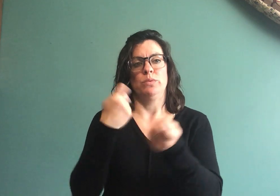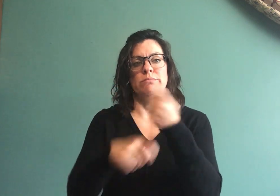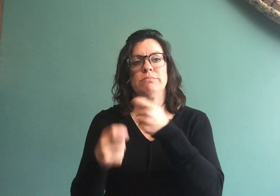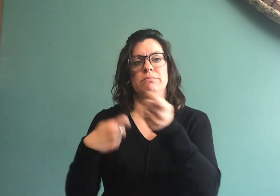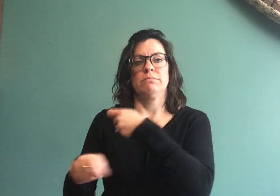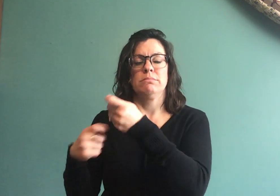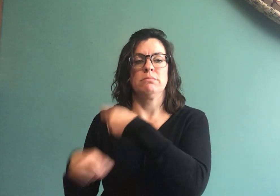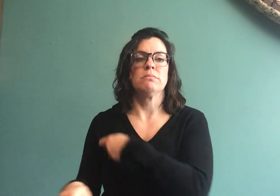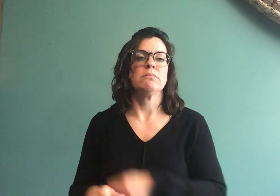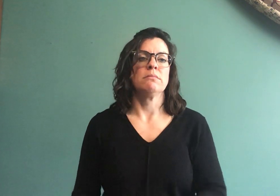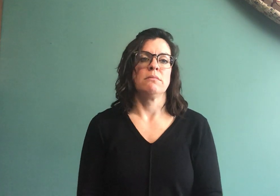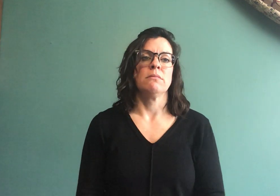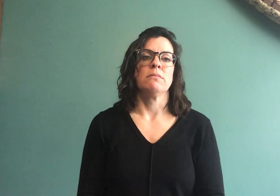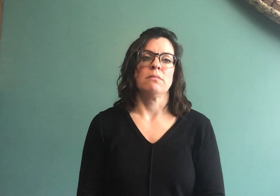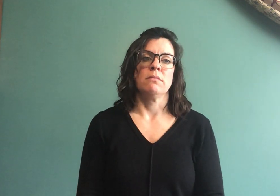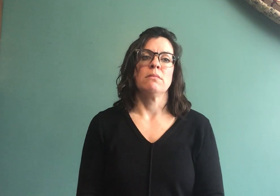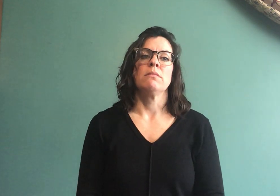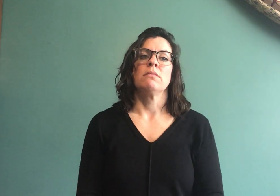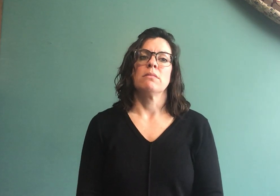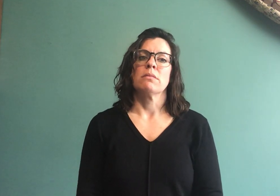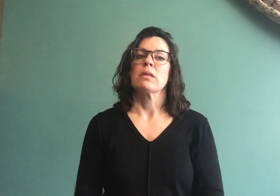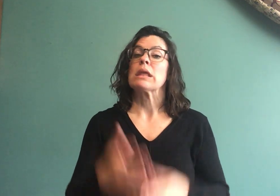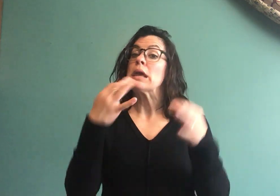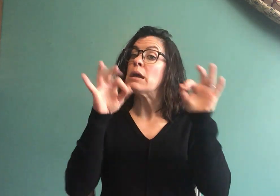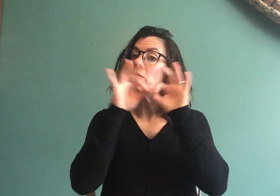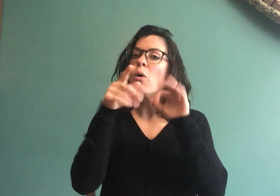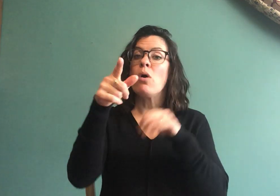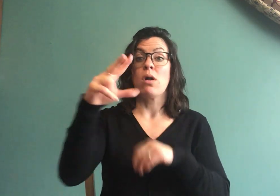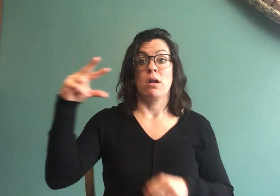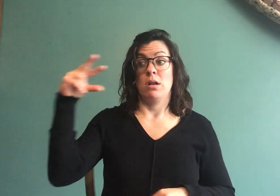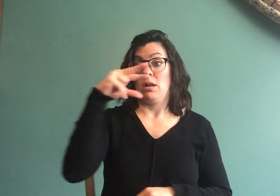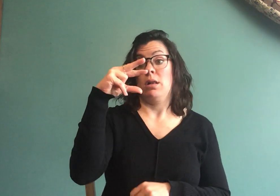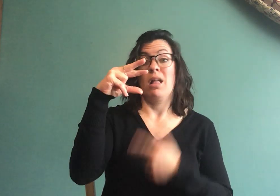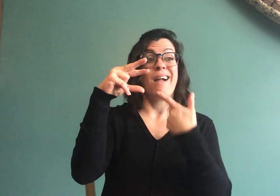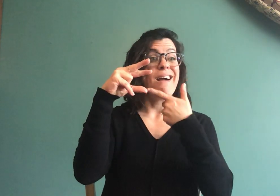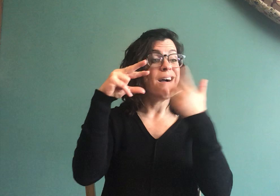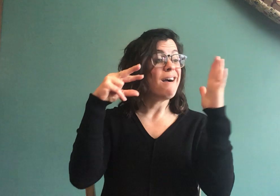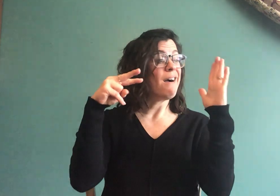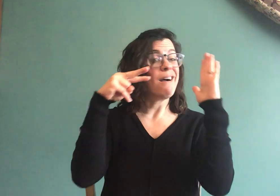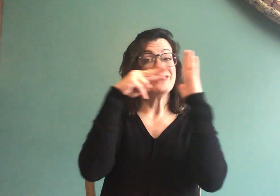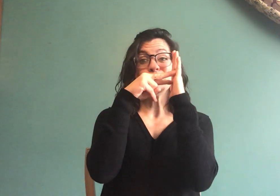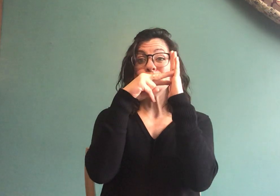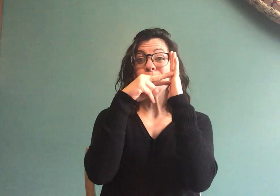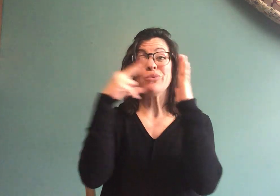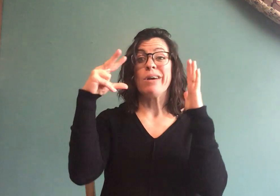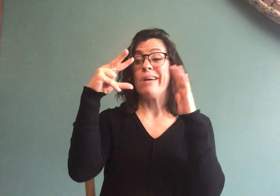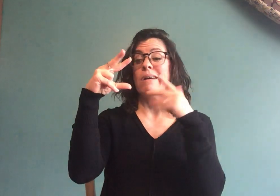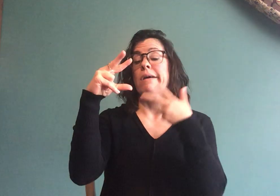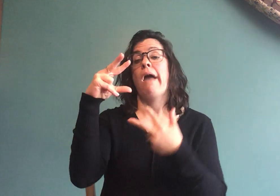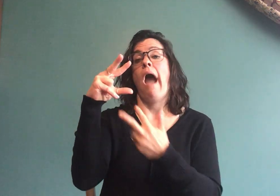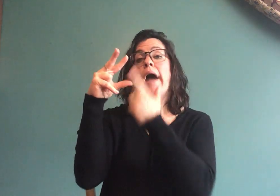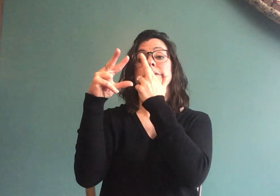off, because that's the only way to get it to work. And now I'm telling you right now, I do know there's some of these in the